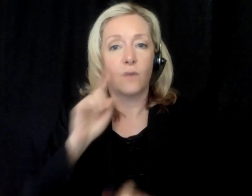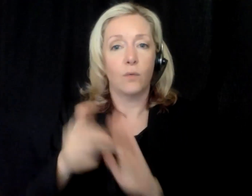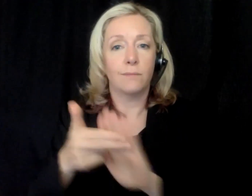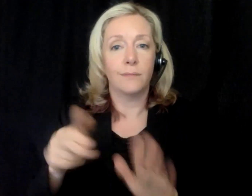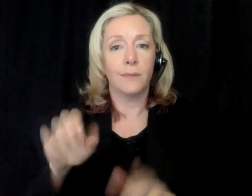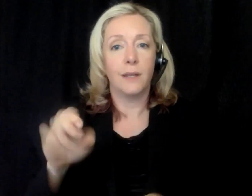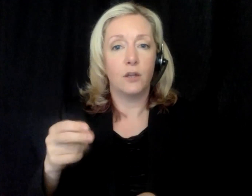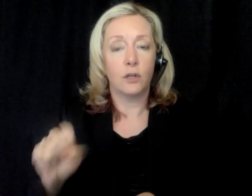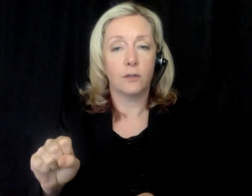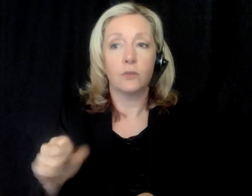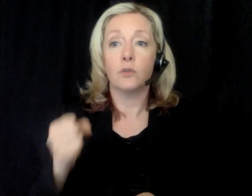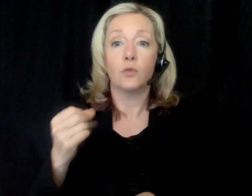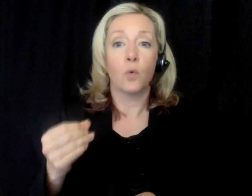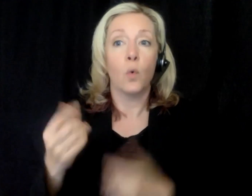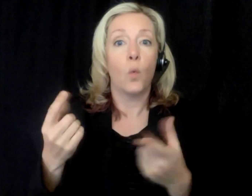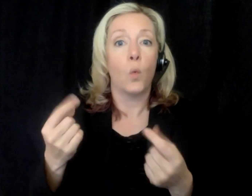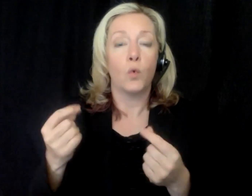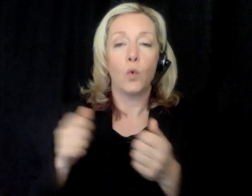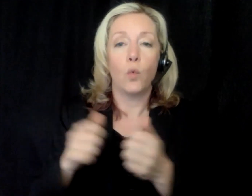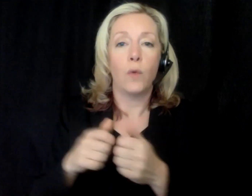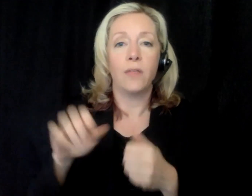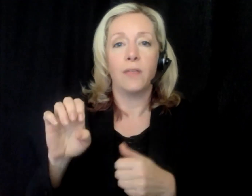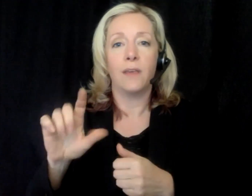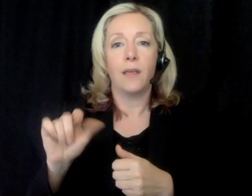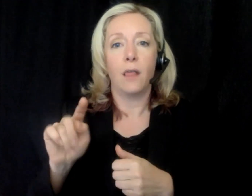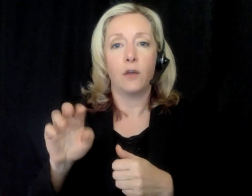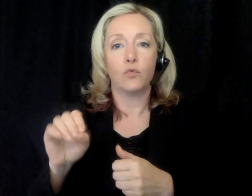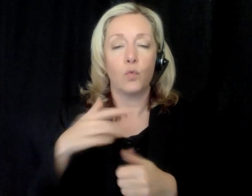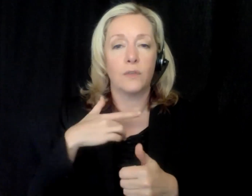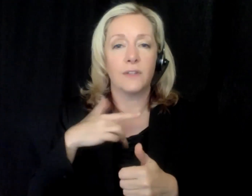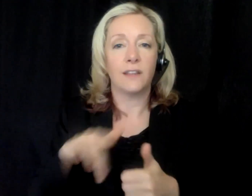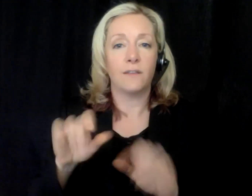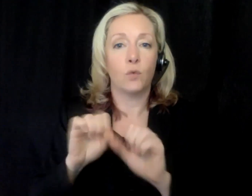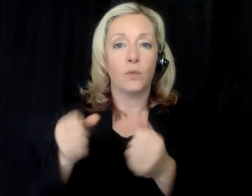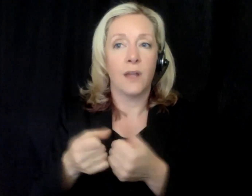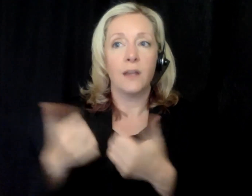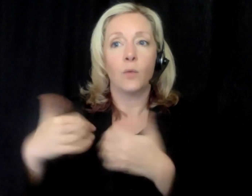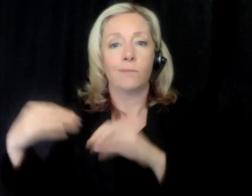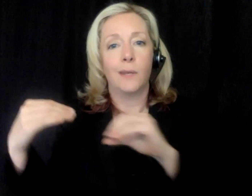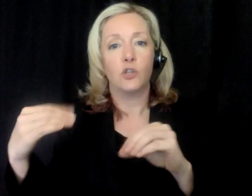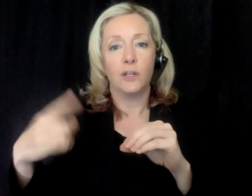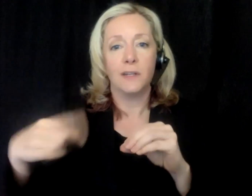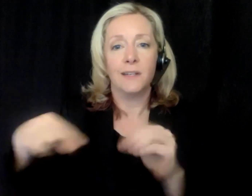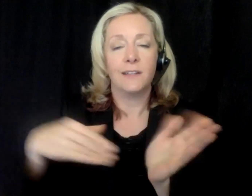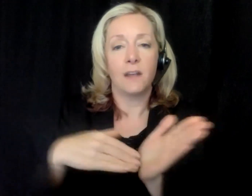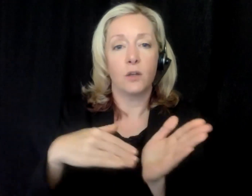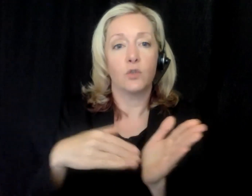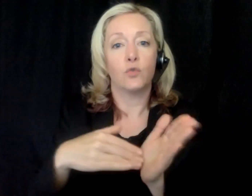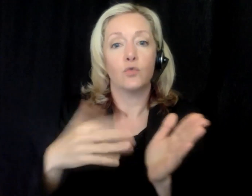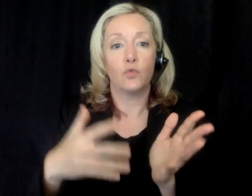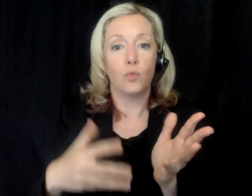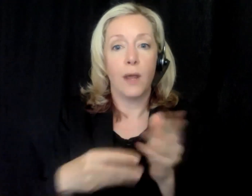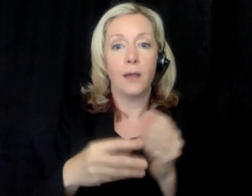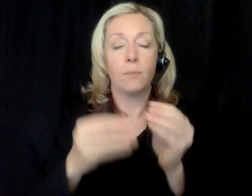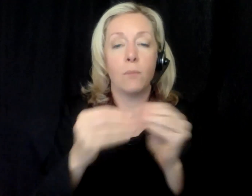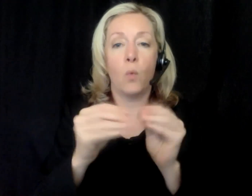of what we're doing with the Electrosensitive Society is educating the medical profession. And eventually we'd like to get it into medical